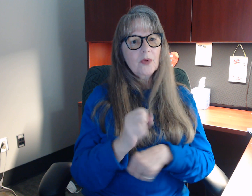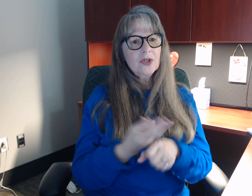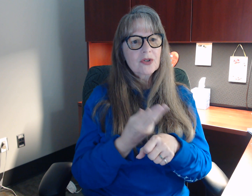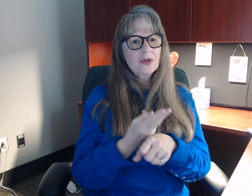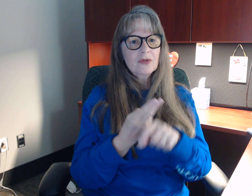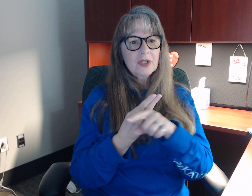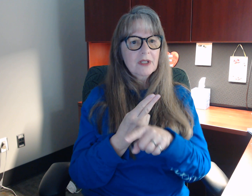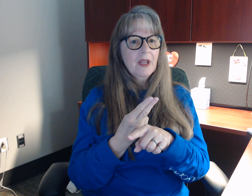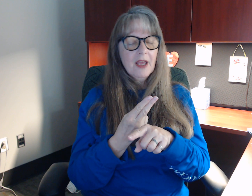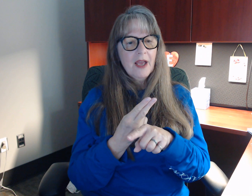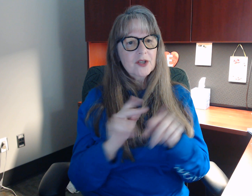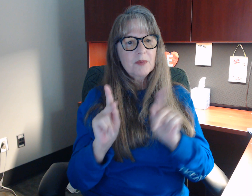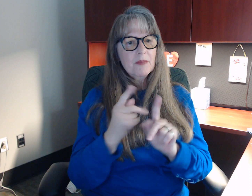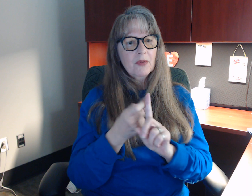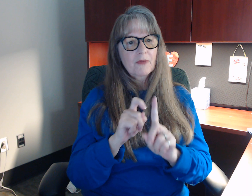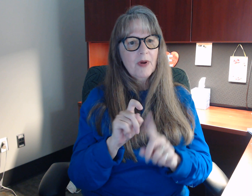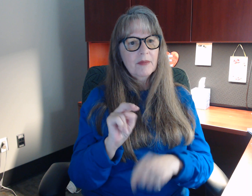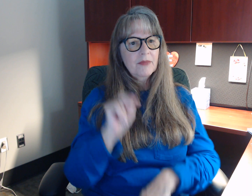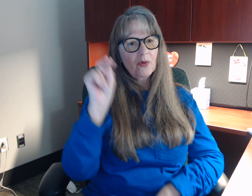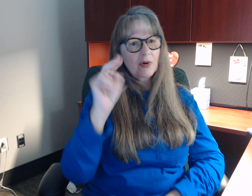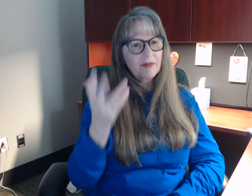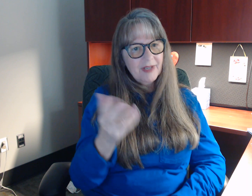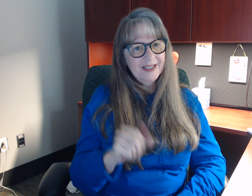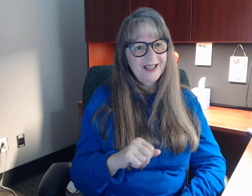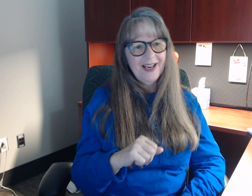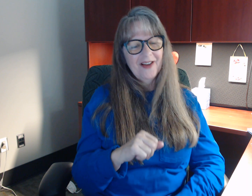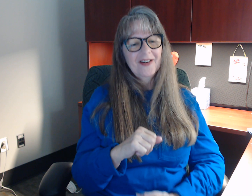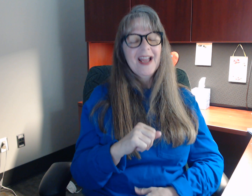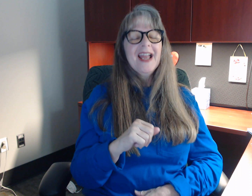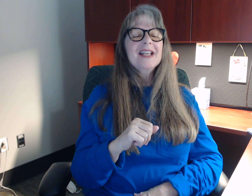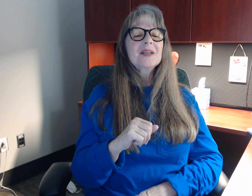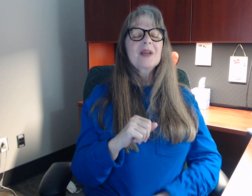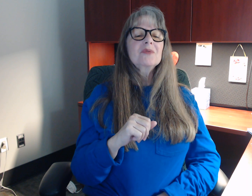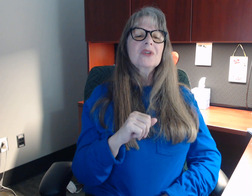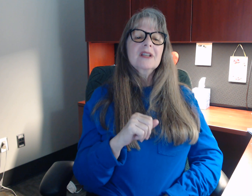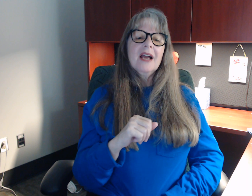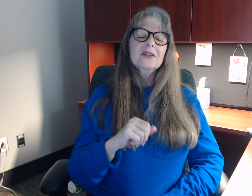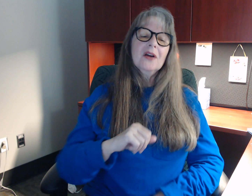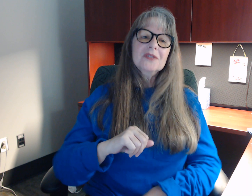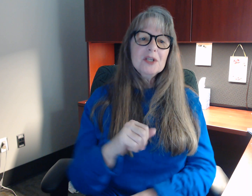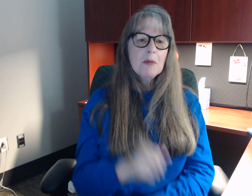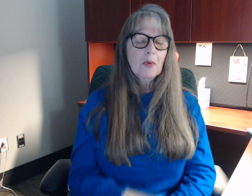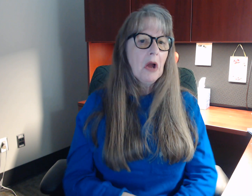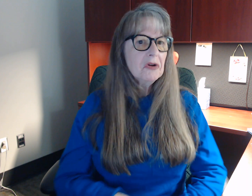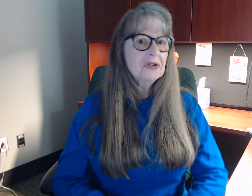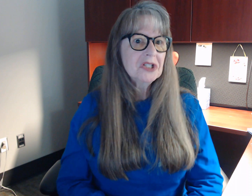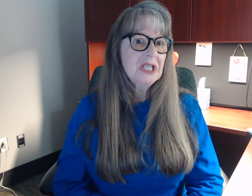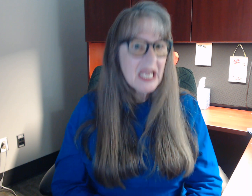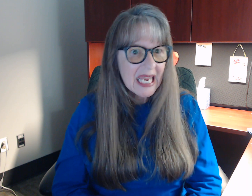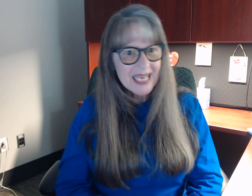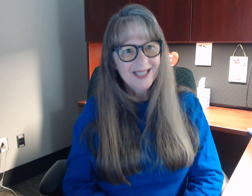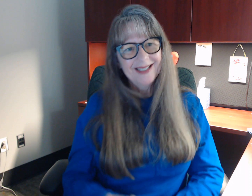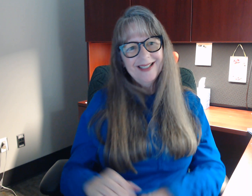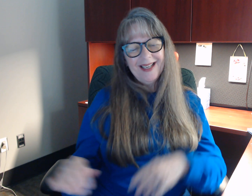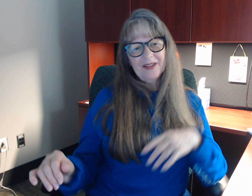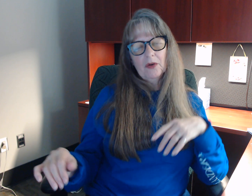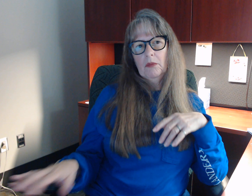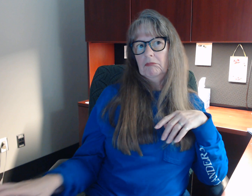just use it as people are from the North, And sometimes you have to use people going, oh, you're just a Yankee. And they're going, they